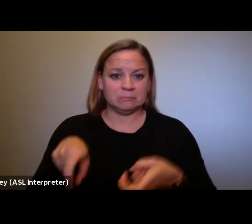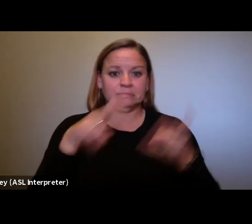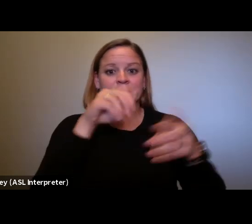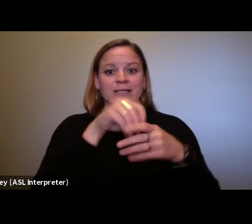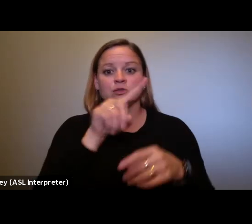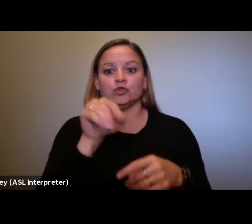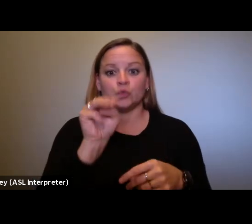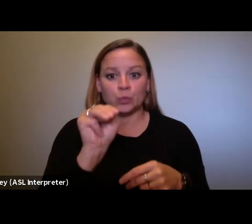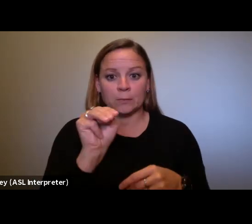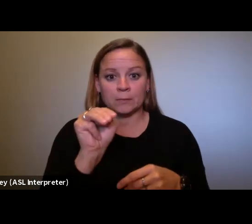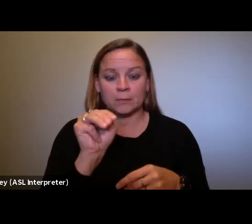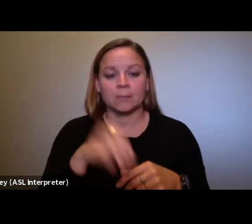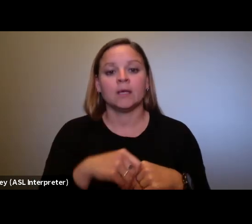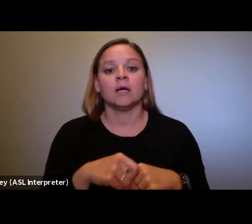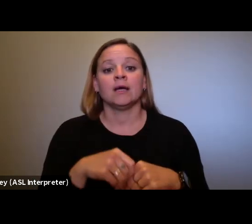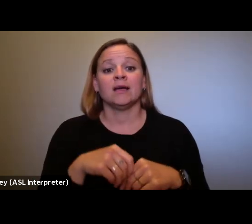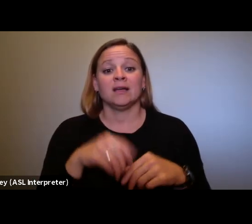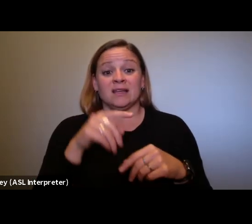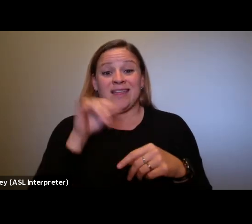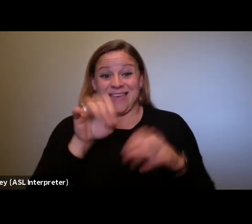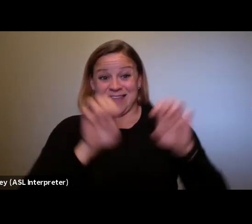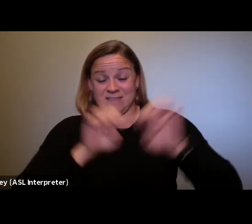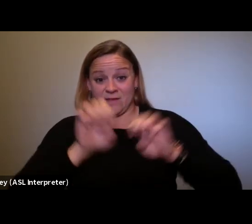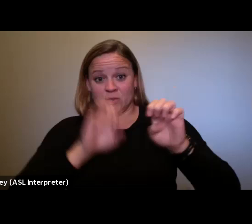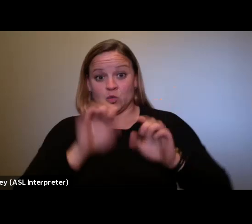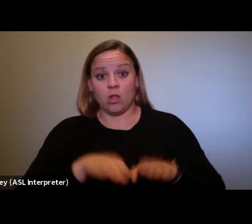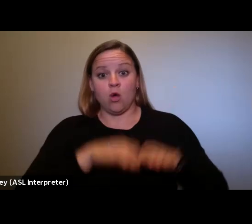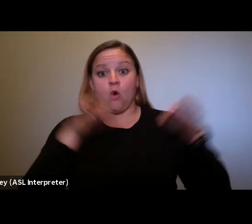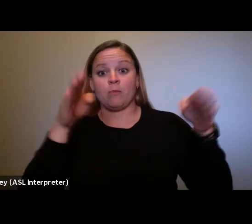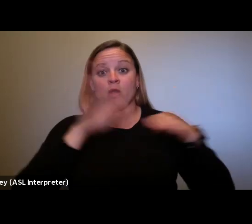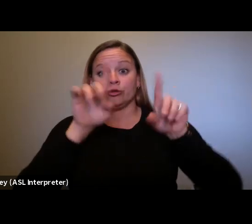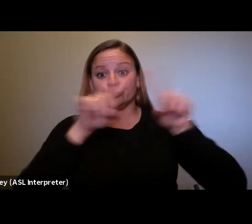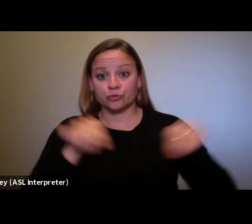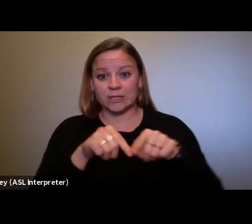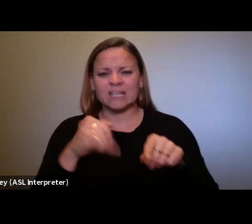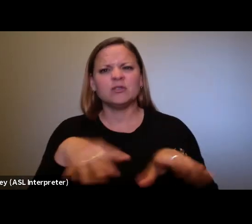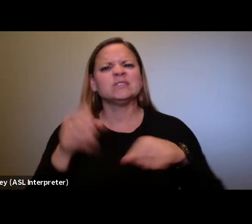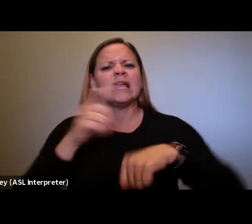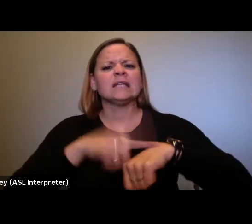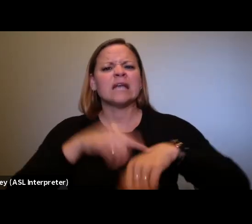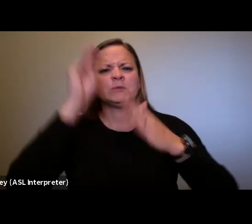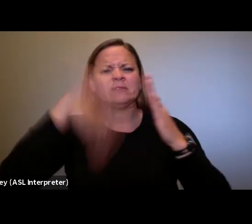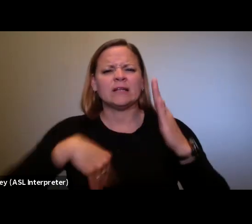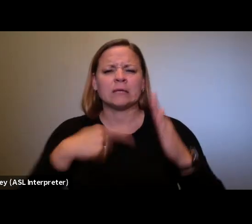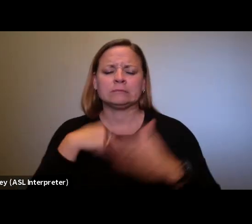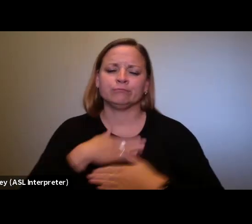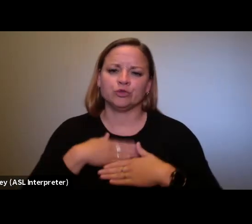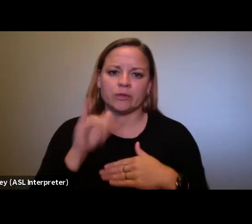this afternoon, that evaluation will open on your screen. If you could take a moment to fill that out, we would really appreciate